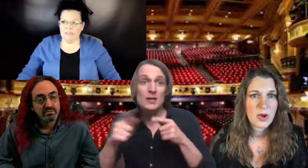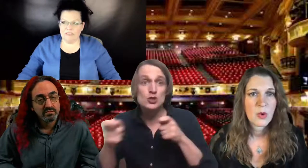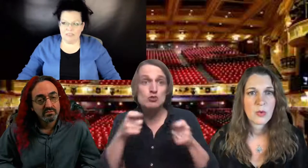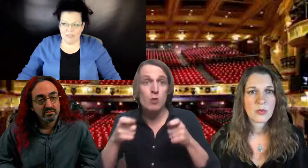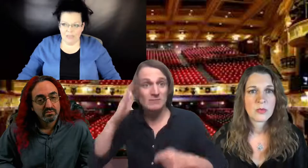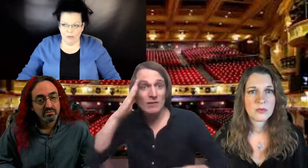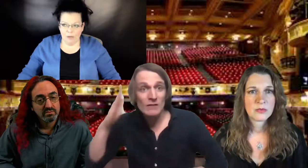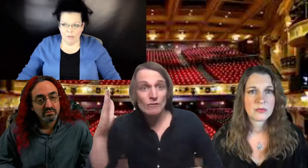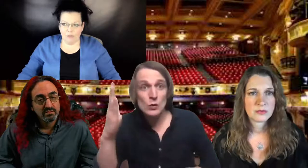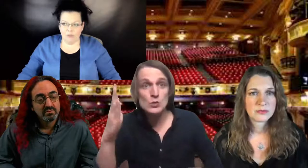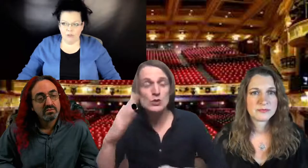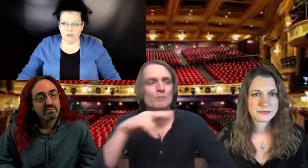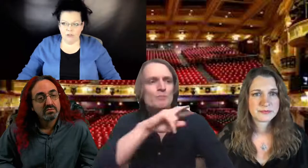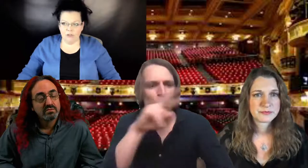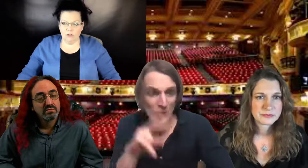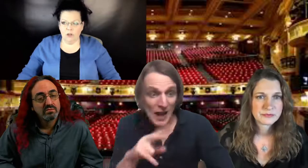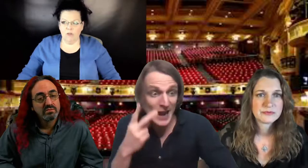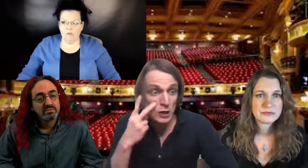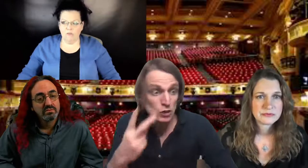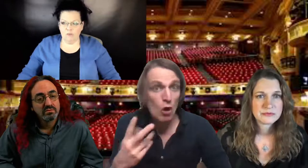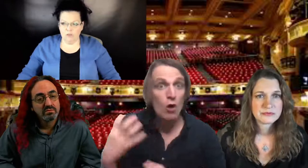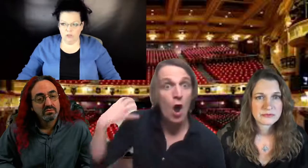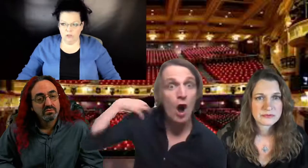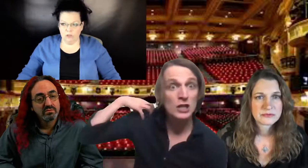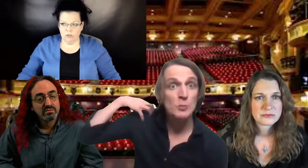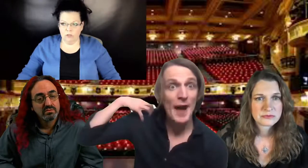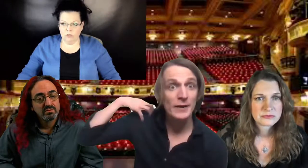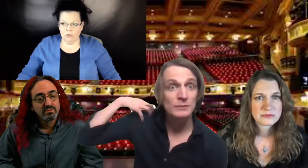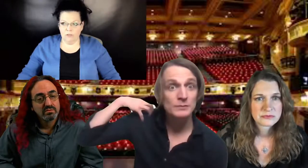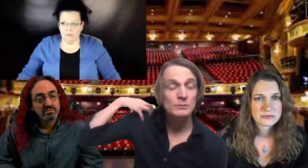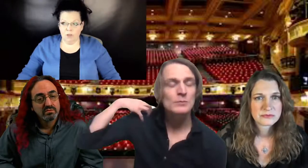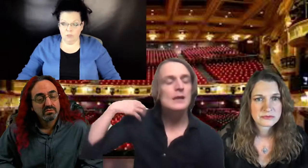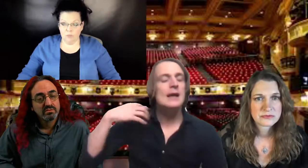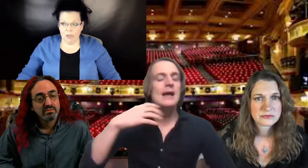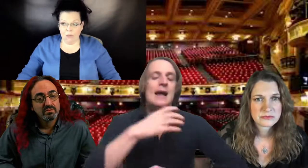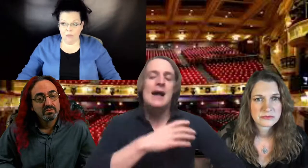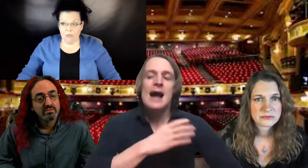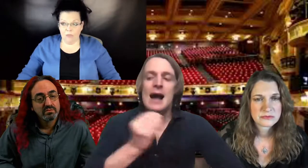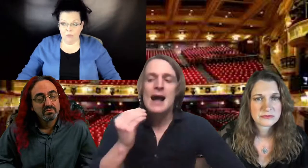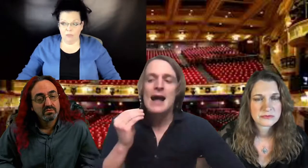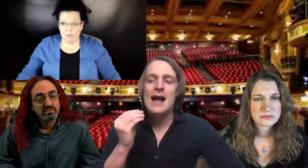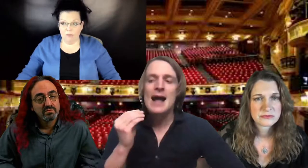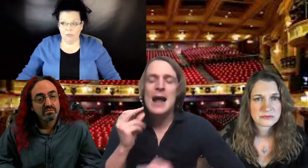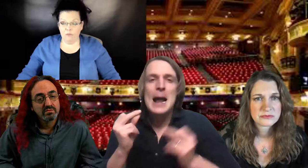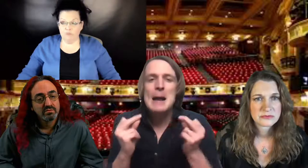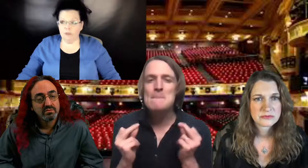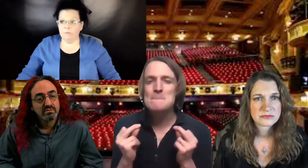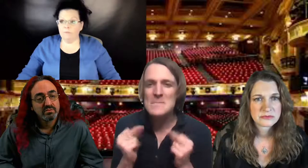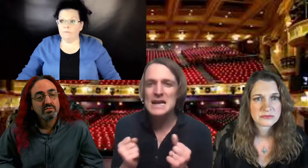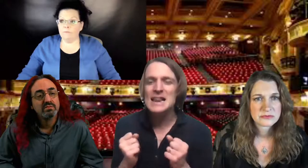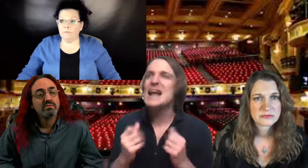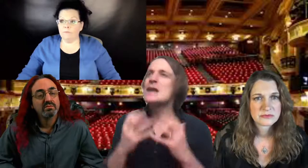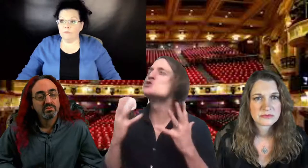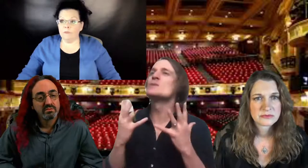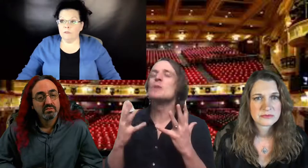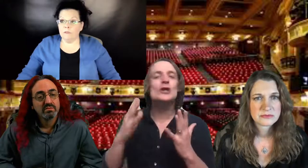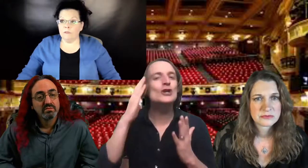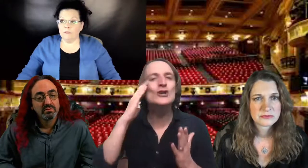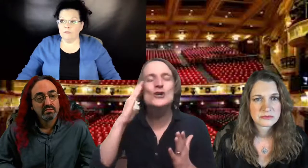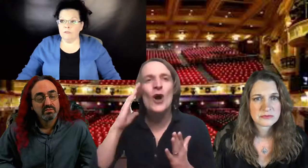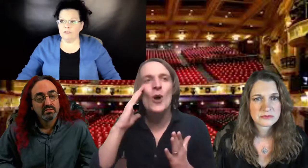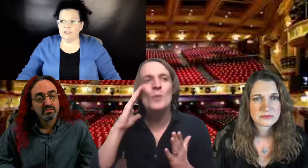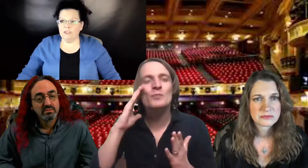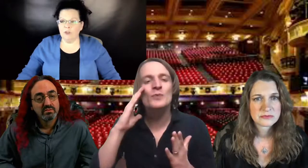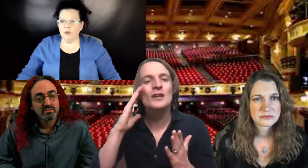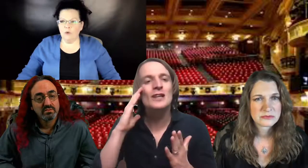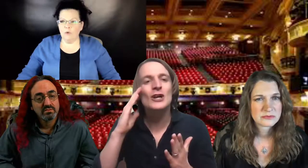And the scenes that came up and the director of the future. And The Hunchback was not what was coming in the future.